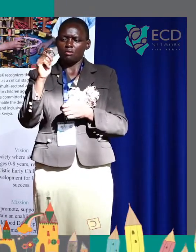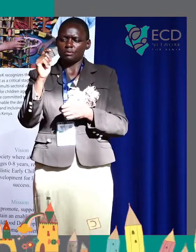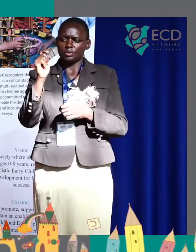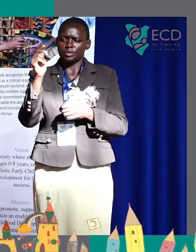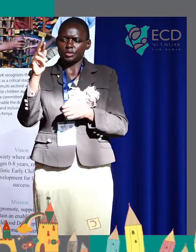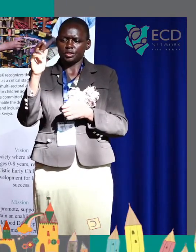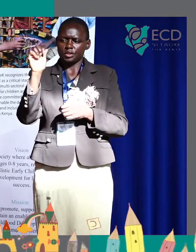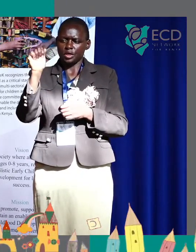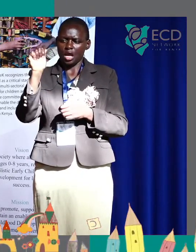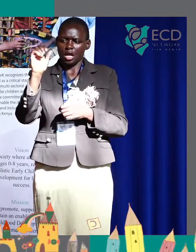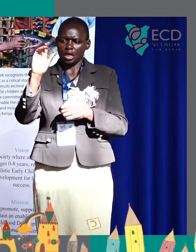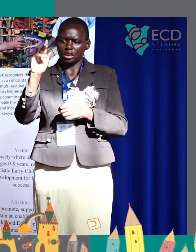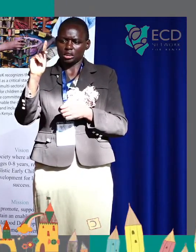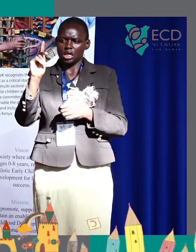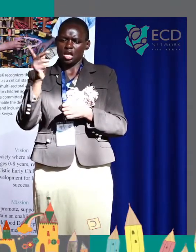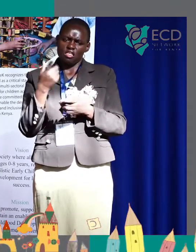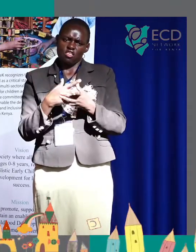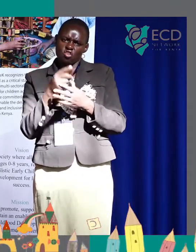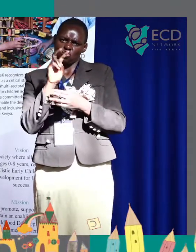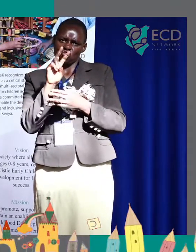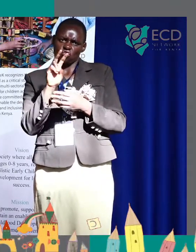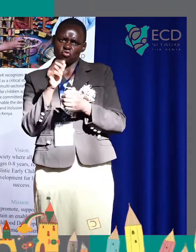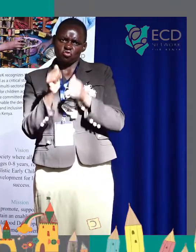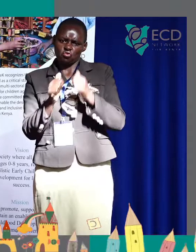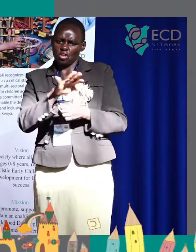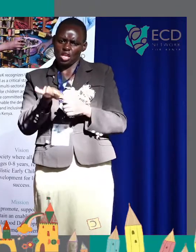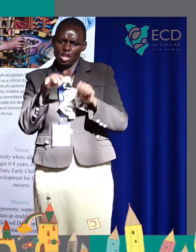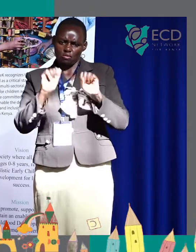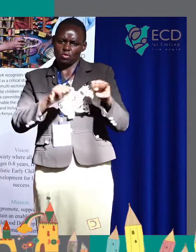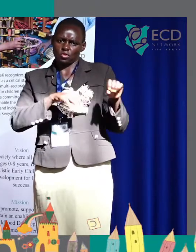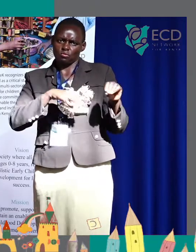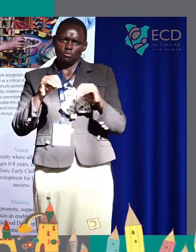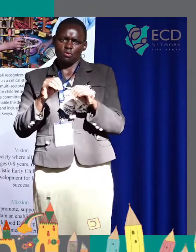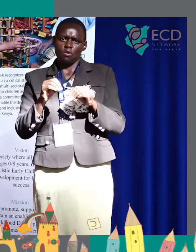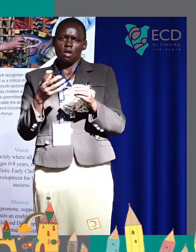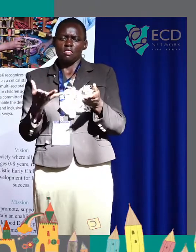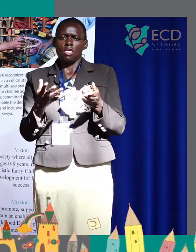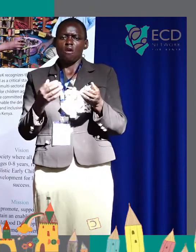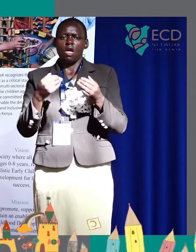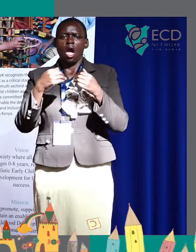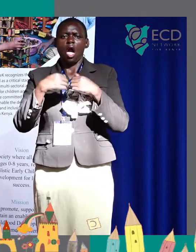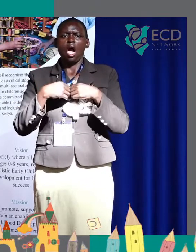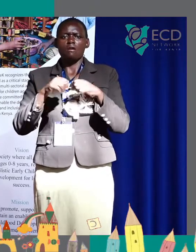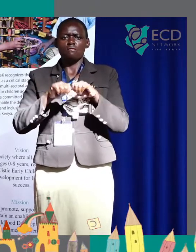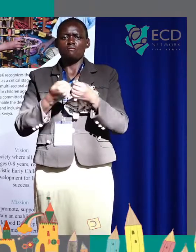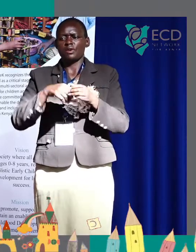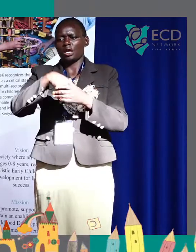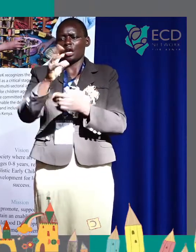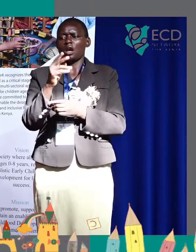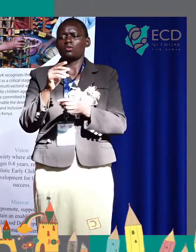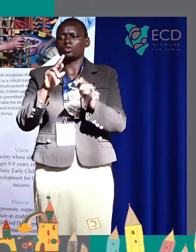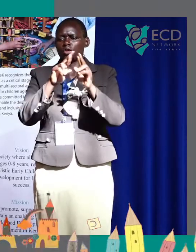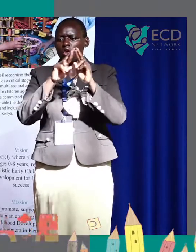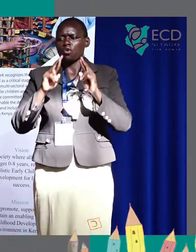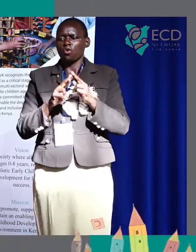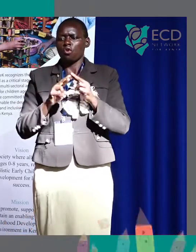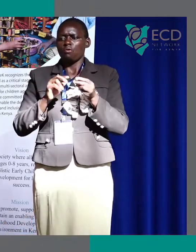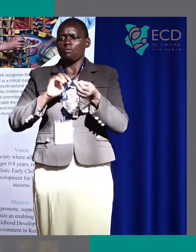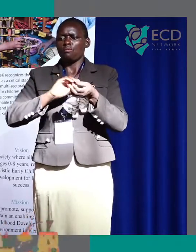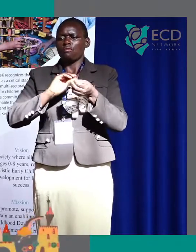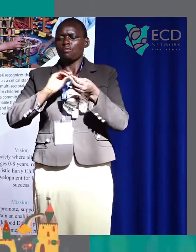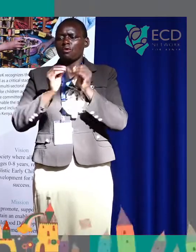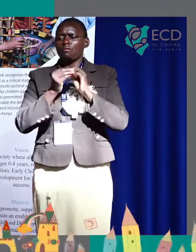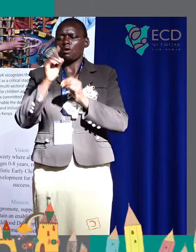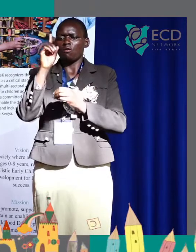you would want to go if you have yet to do so. So there is breakout room number 1, where we have the chair as Dr.